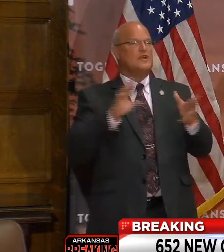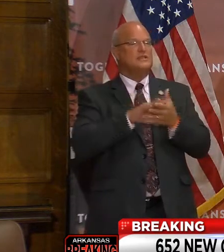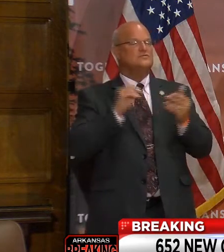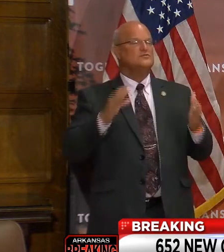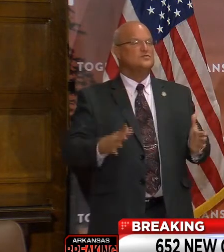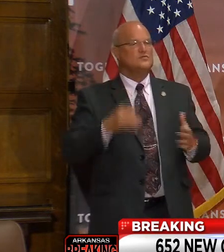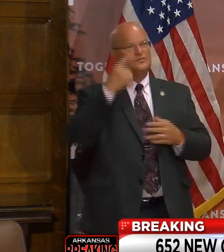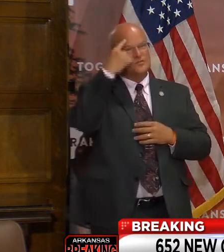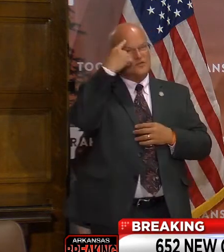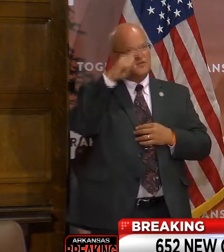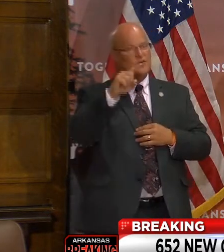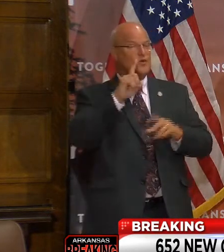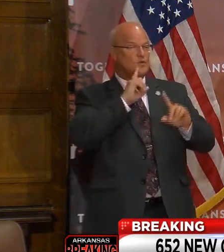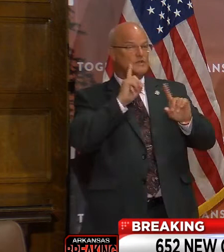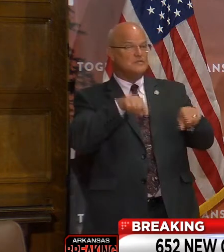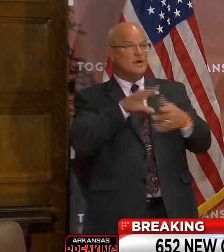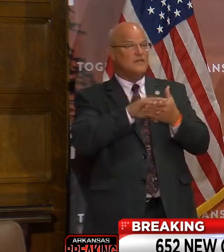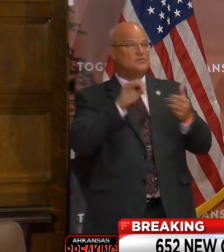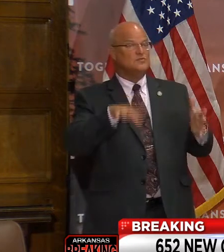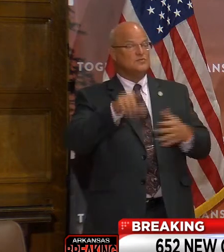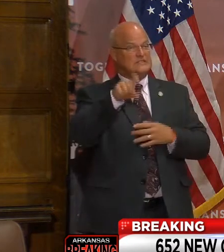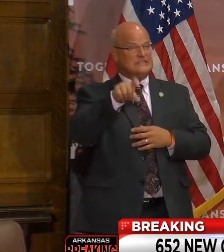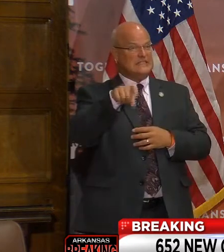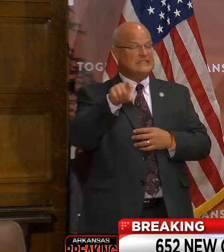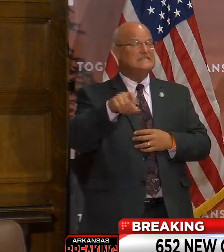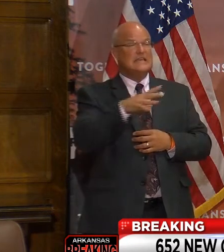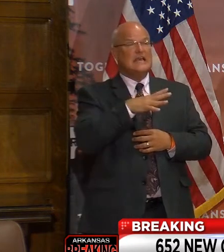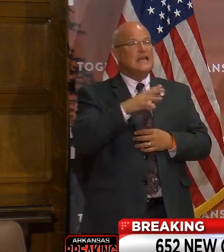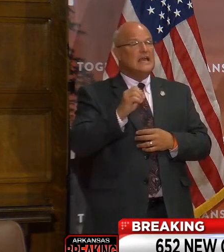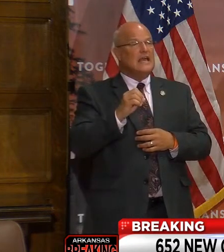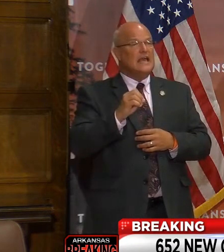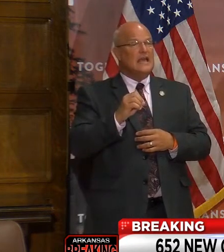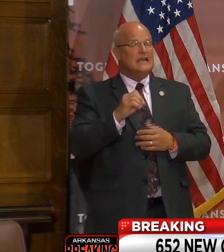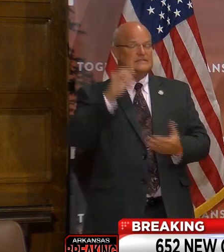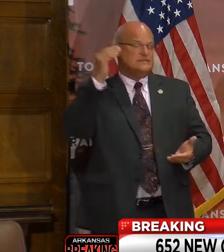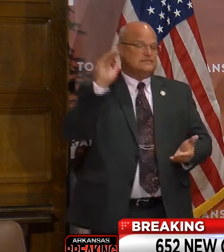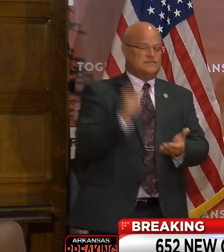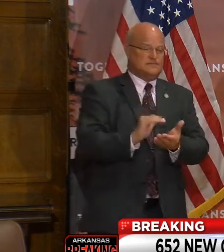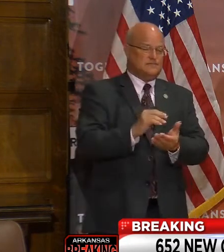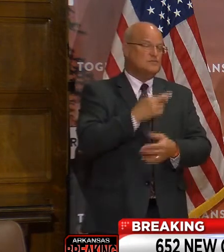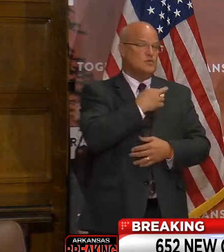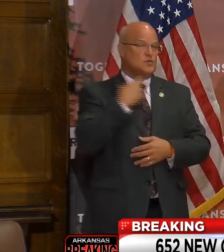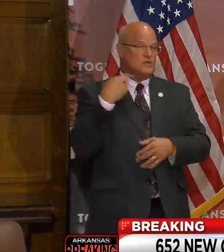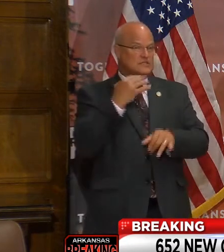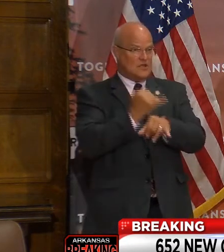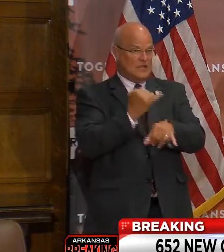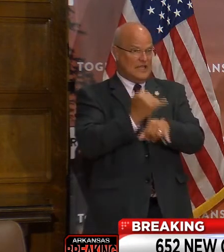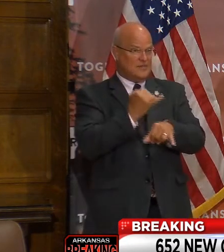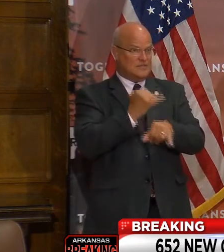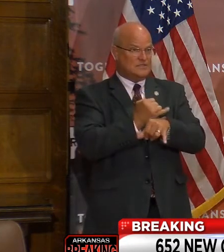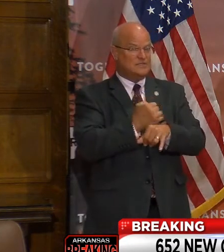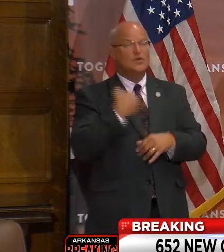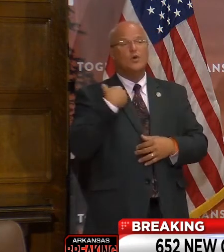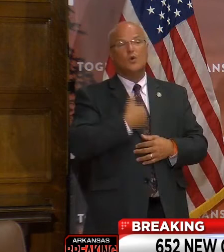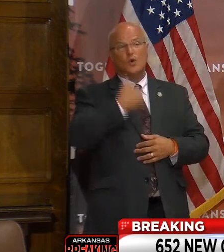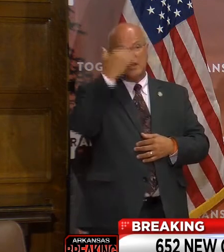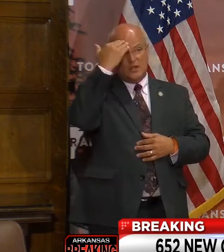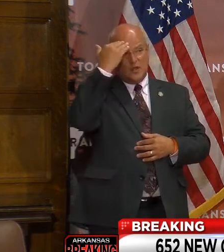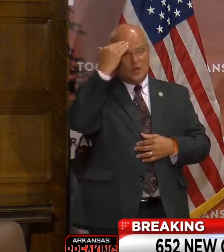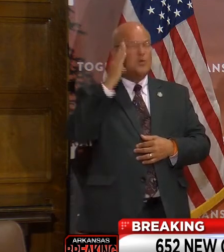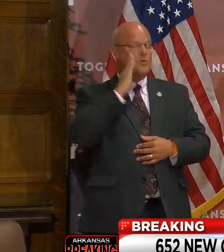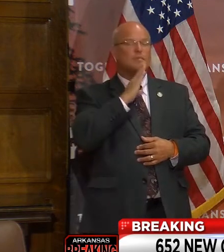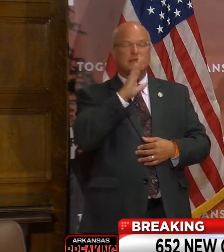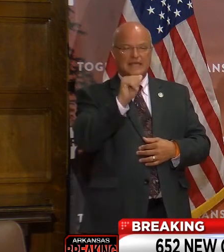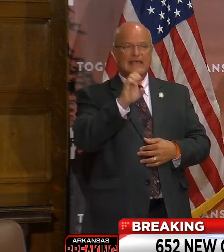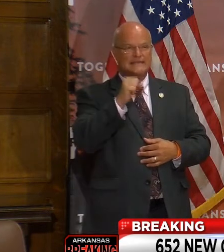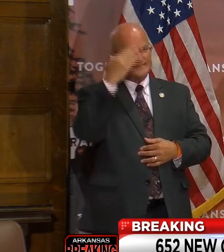to respond to students' needs, and to minimize the risk on campus. We know that there will be cases,